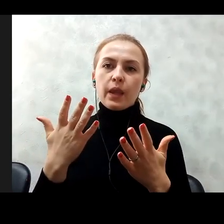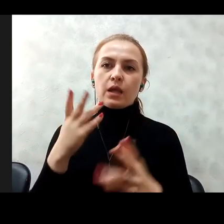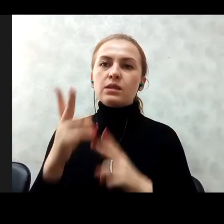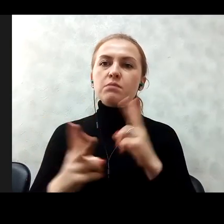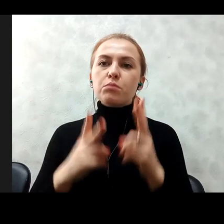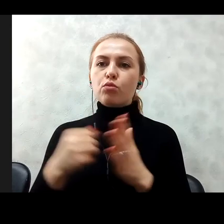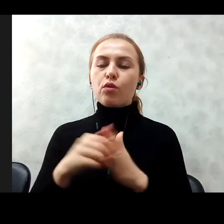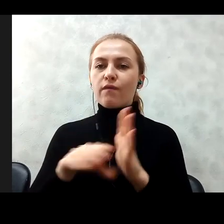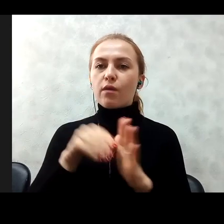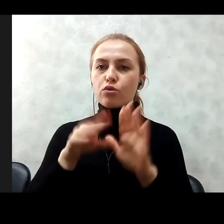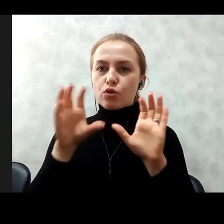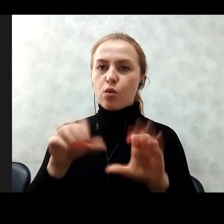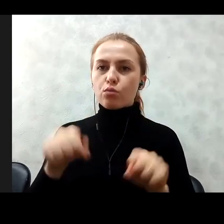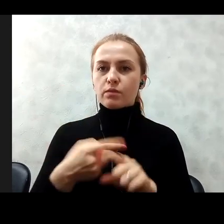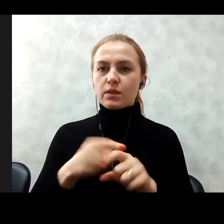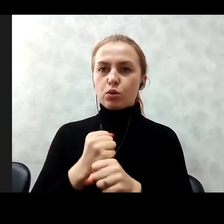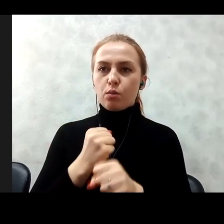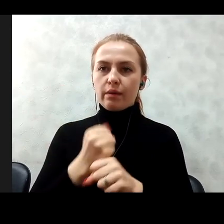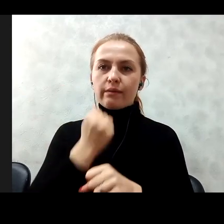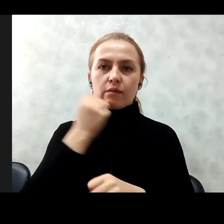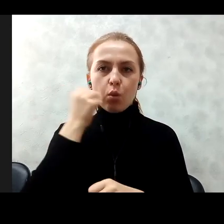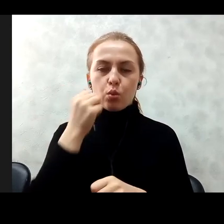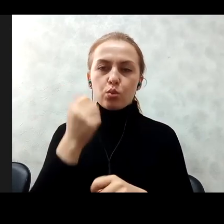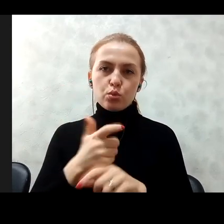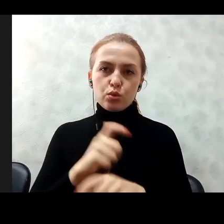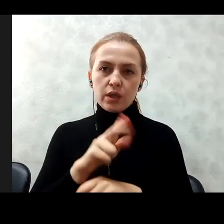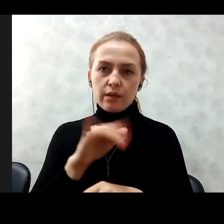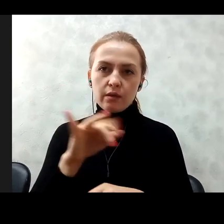Other comments, other questions?